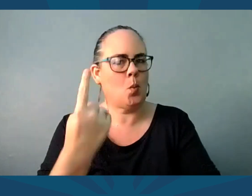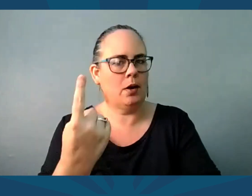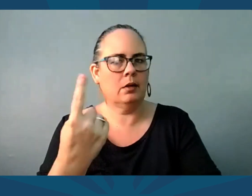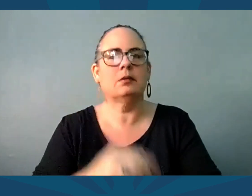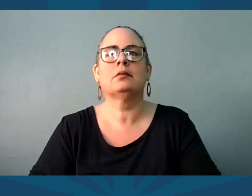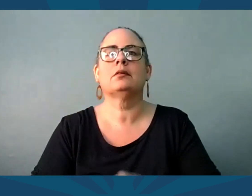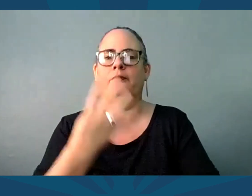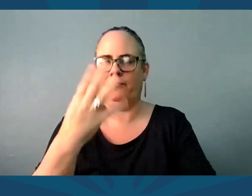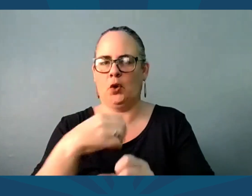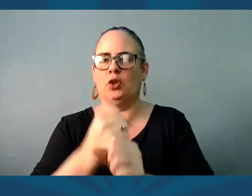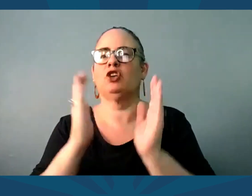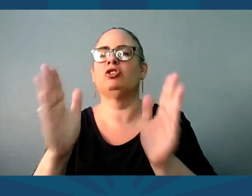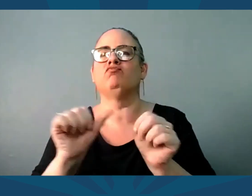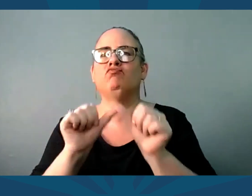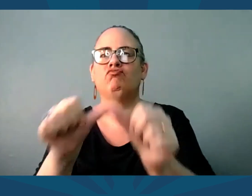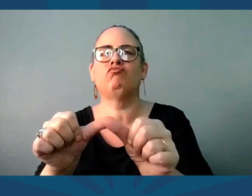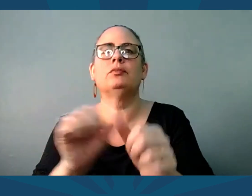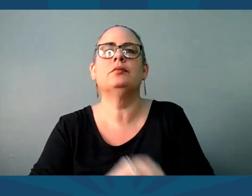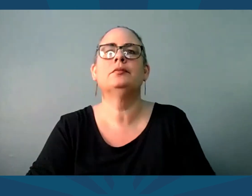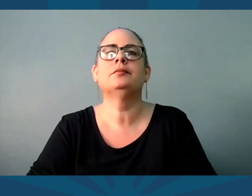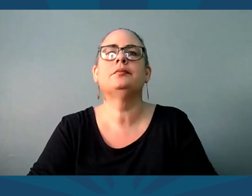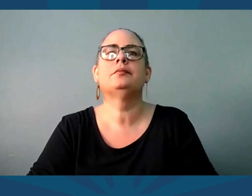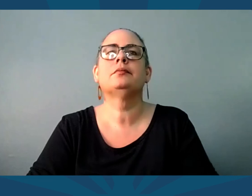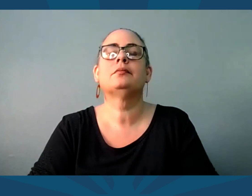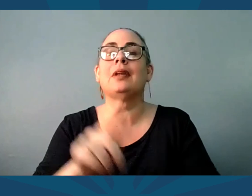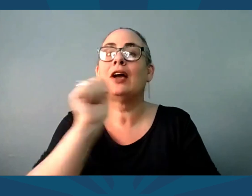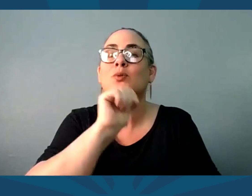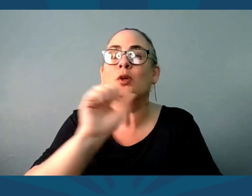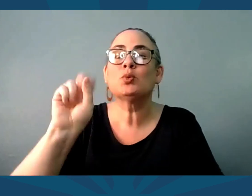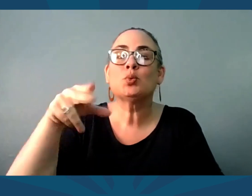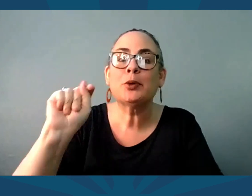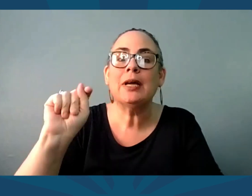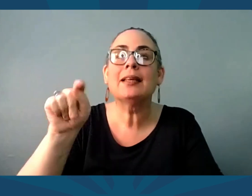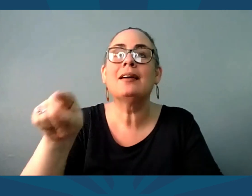Superintendent of Public Instruction, vote for one, 4-year term.